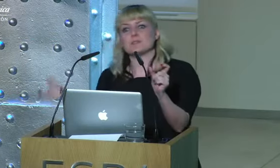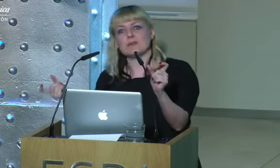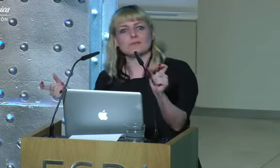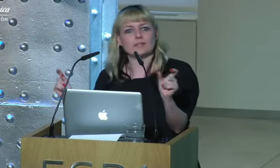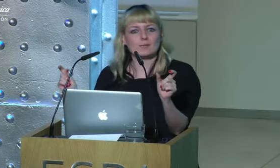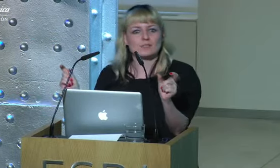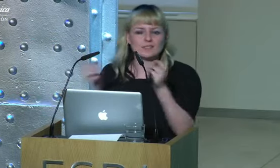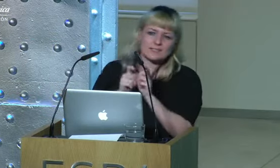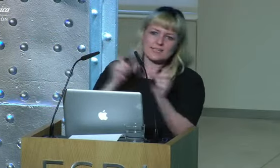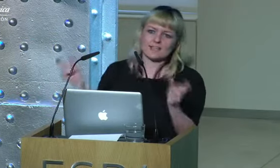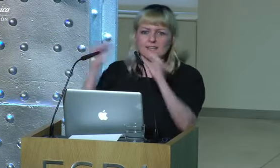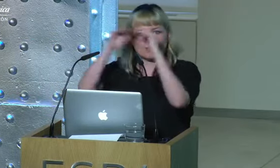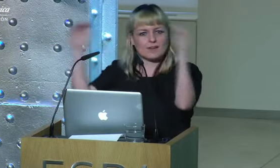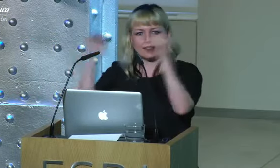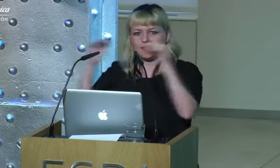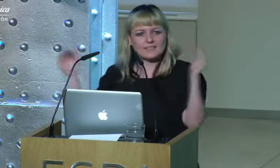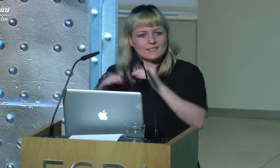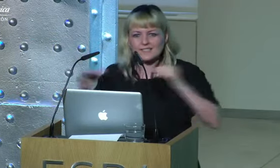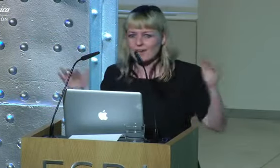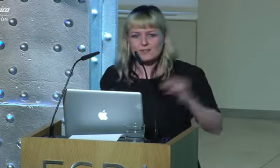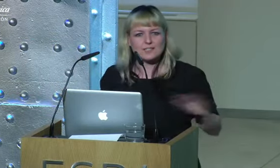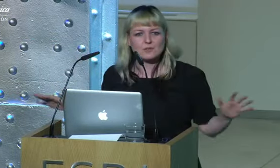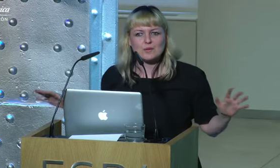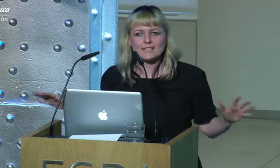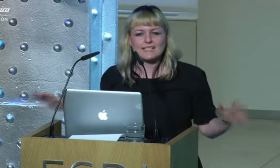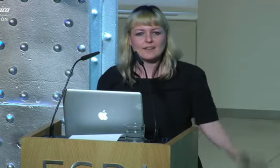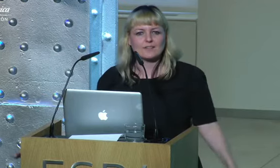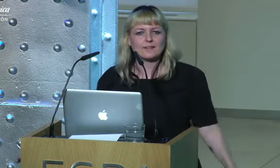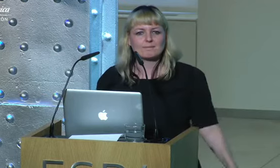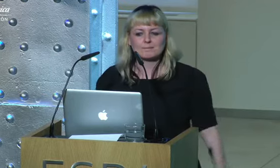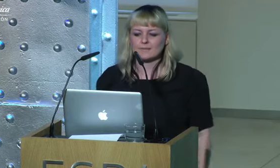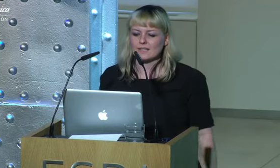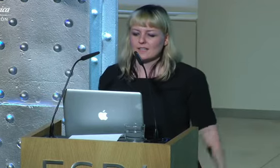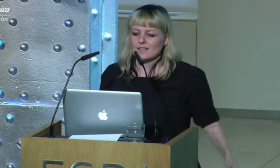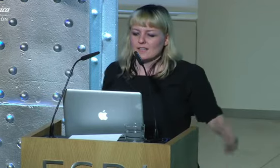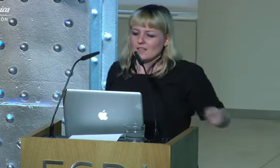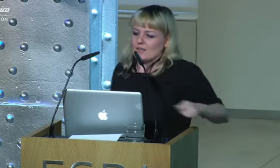gender has been flipped. In this text, and it basically lists every single one that's out there.